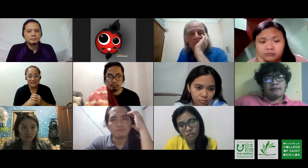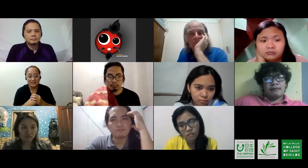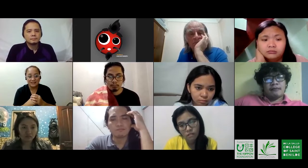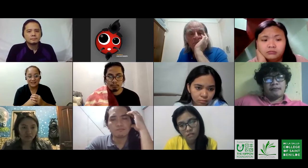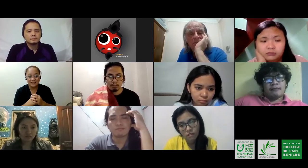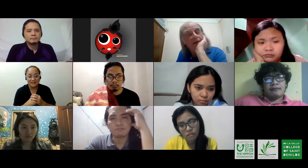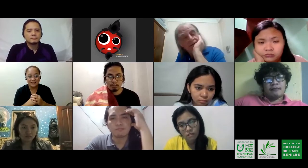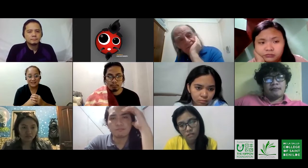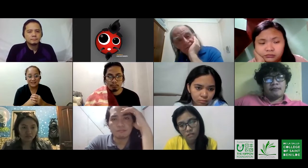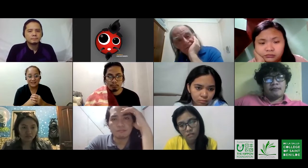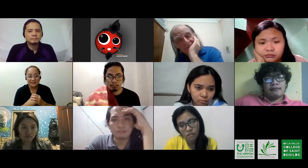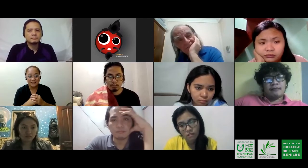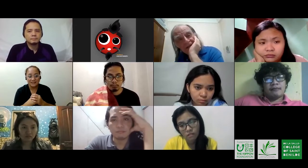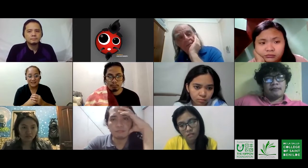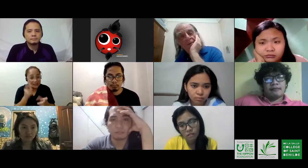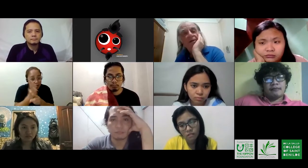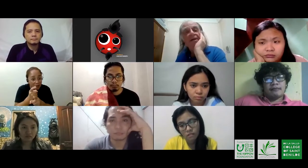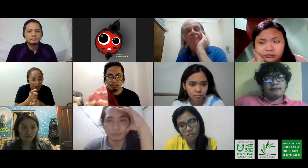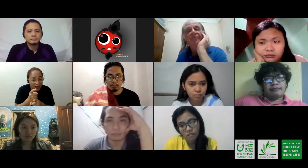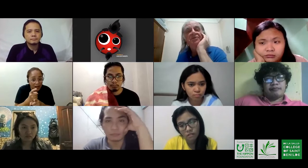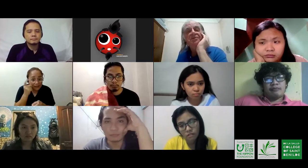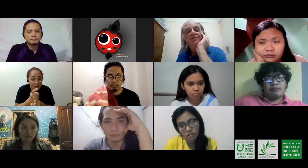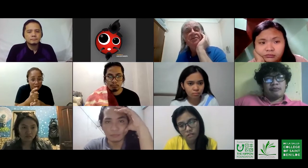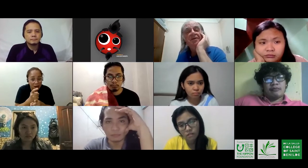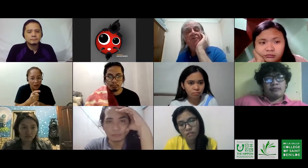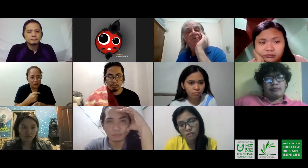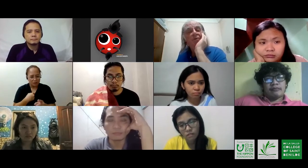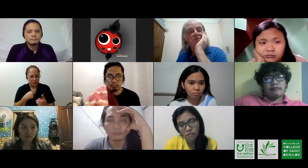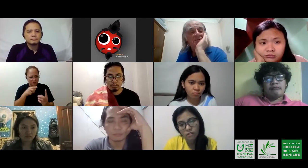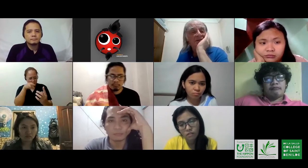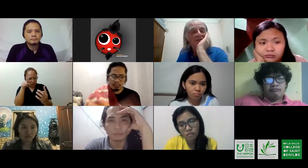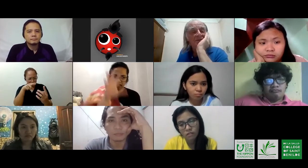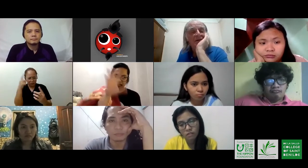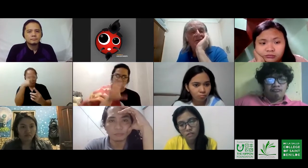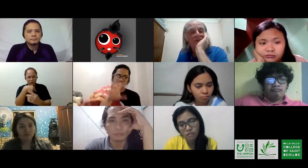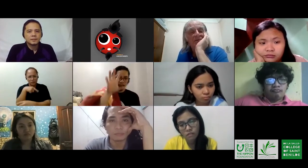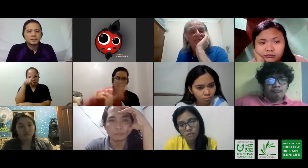Hmm. right? Hmm. I'm looking at faces and they look questioning, so I don't know if